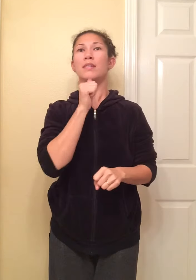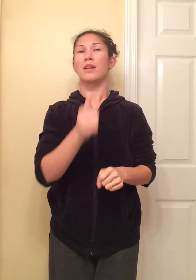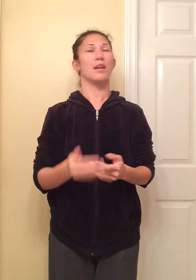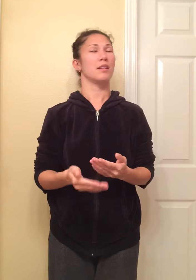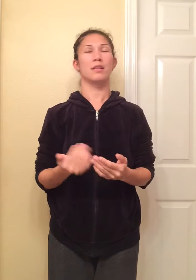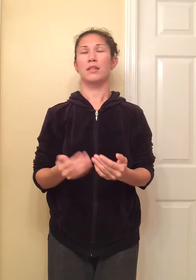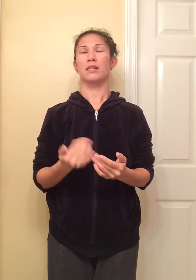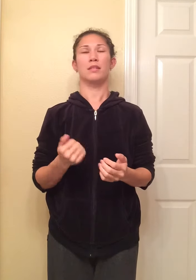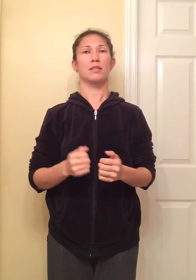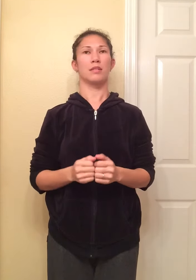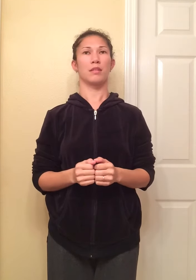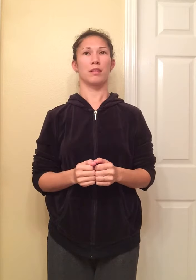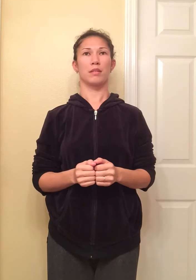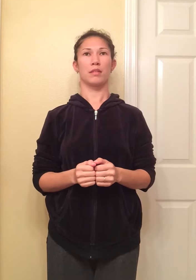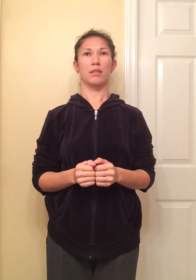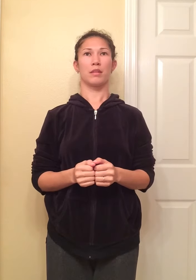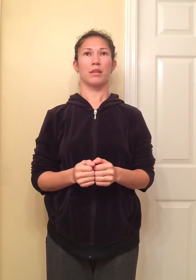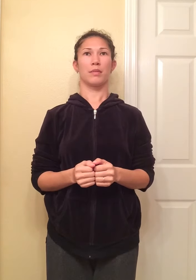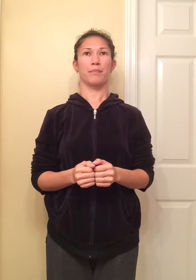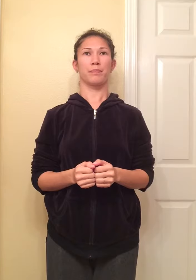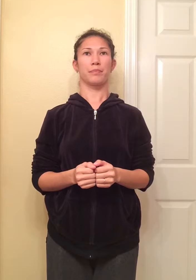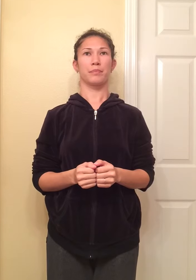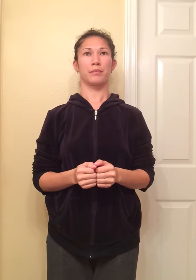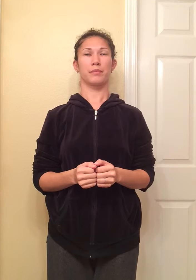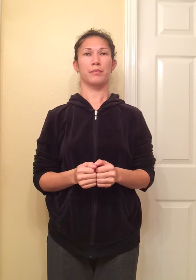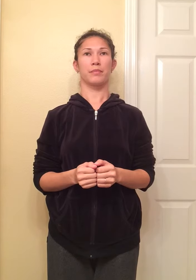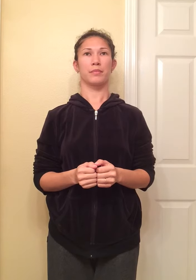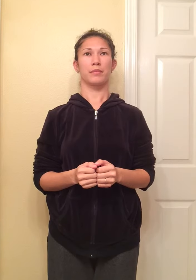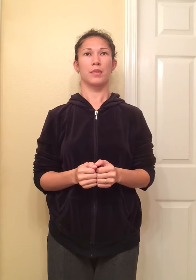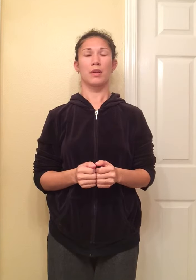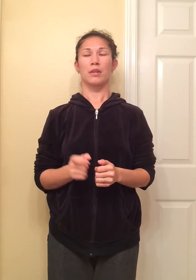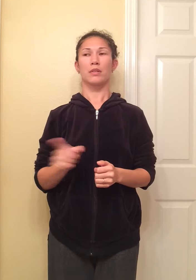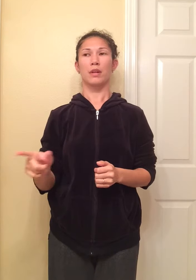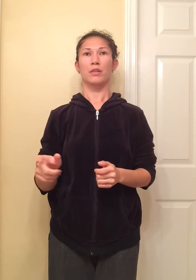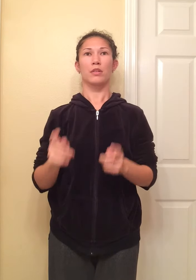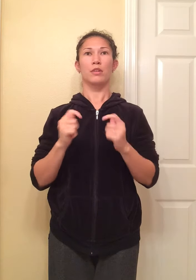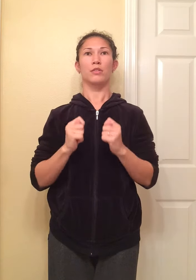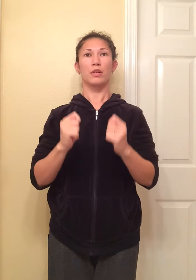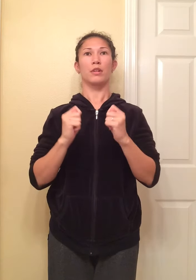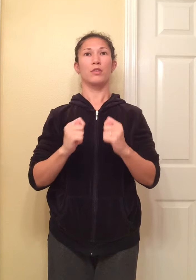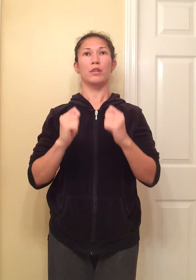Scientists had long tried, but their findings were inadequate.